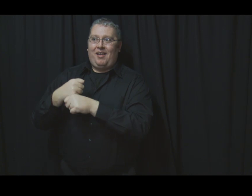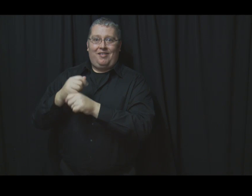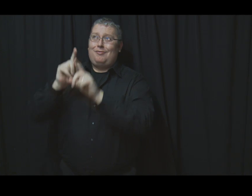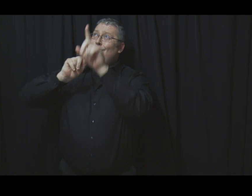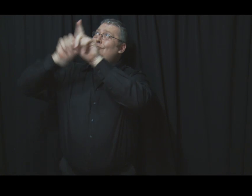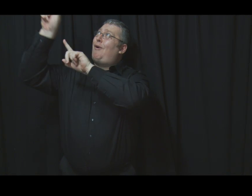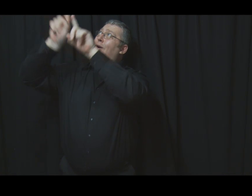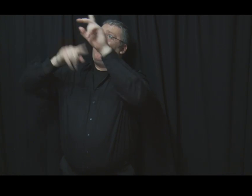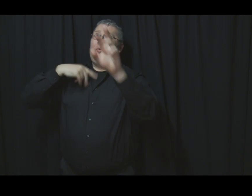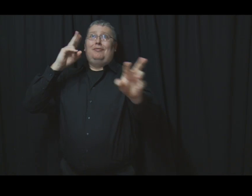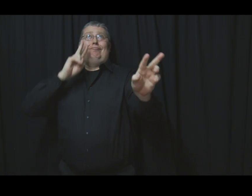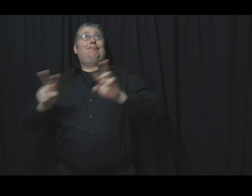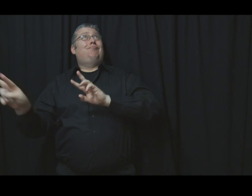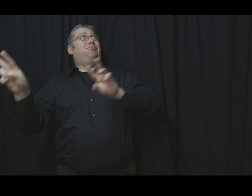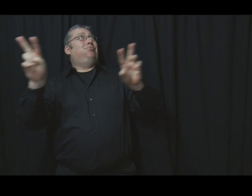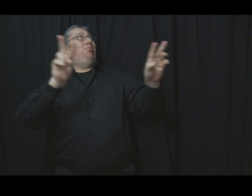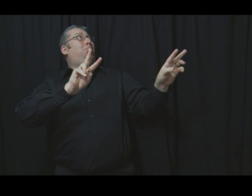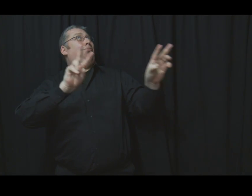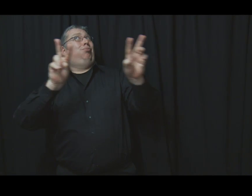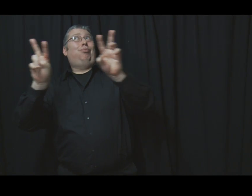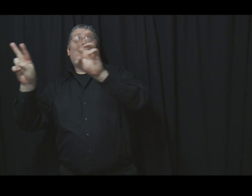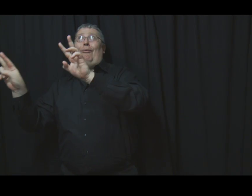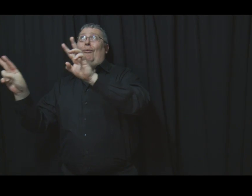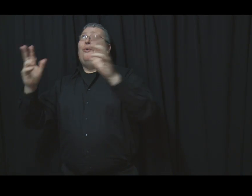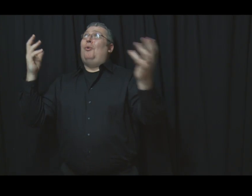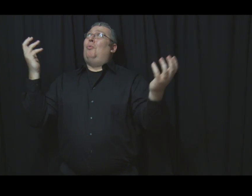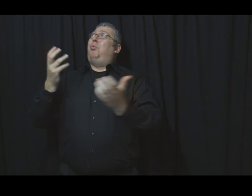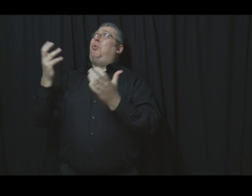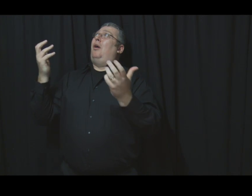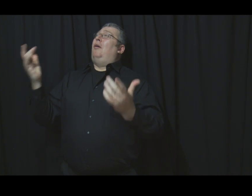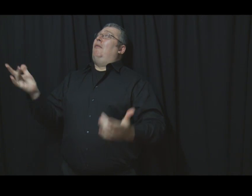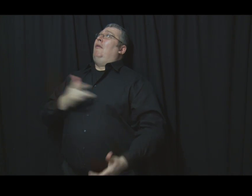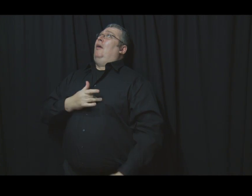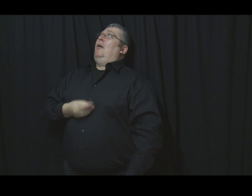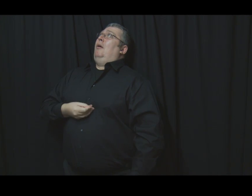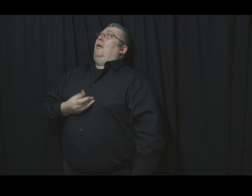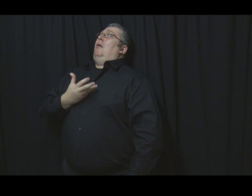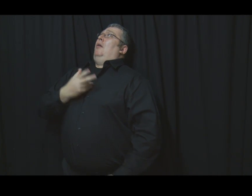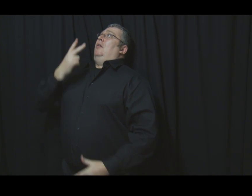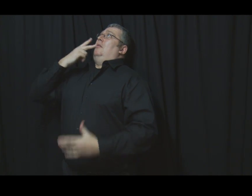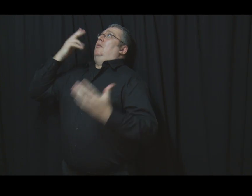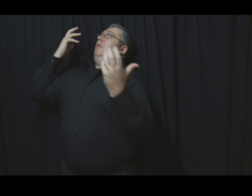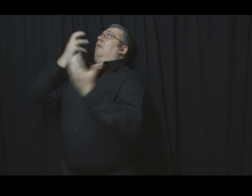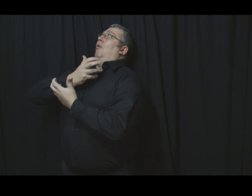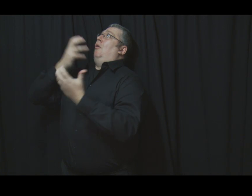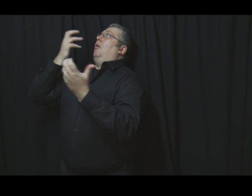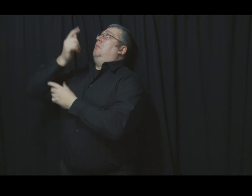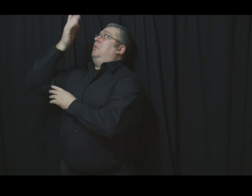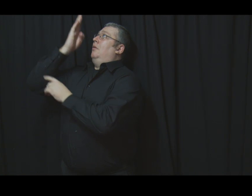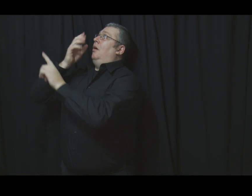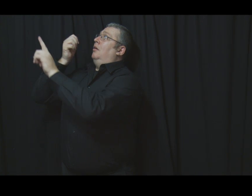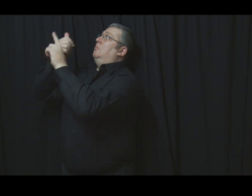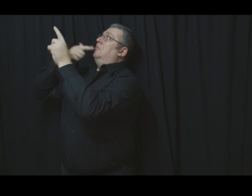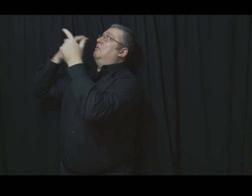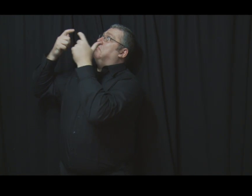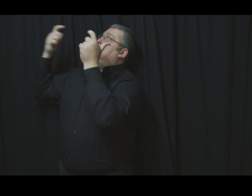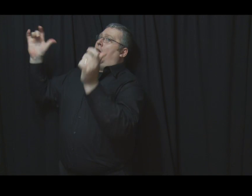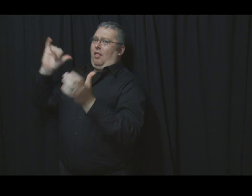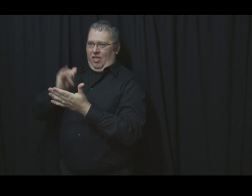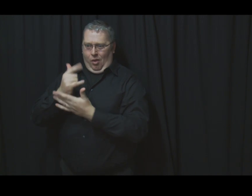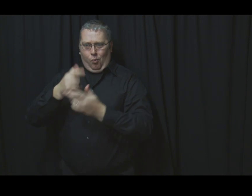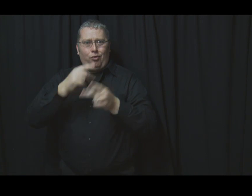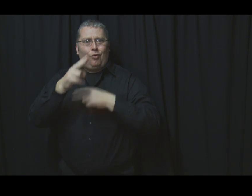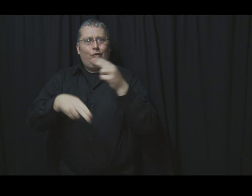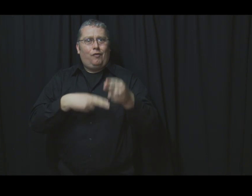stars that we see out there, and it's to tell us how great He is and how big He is. And in fact, I think that's the thing about the universe. The universe